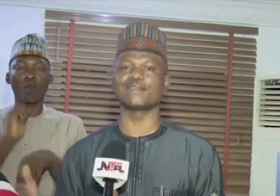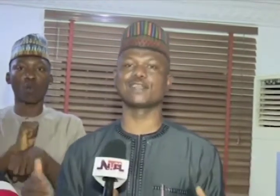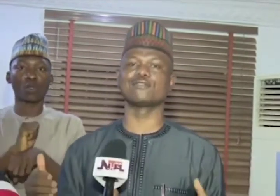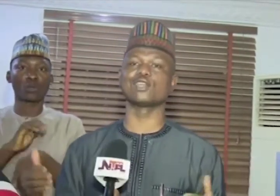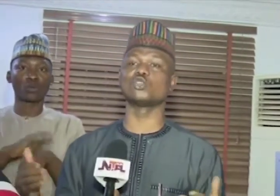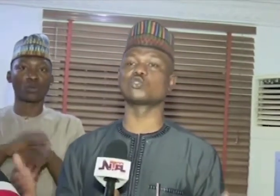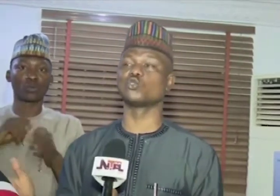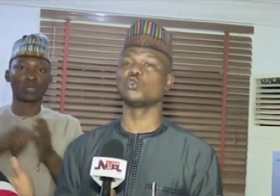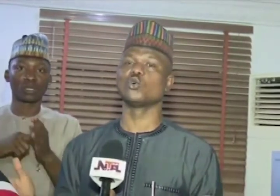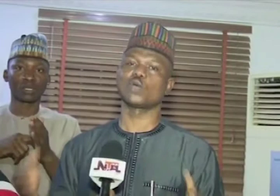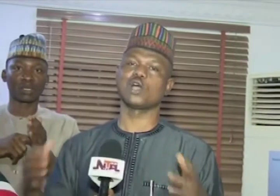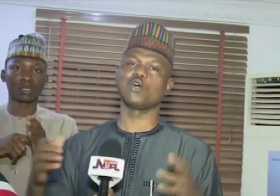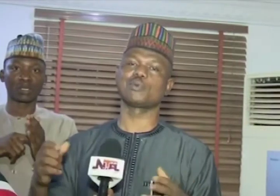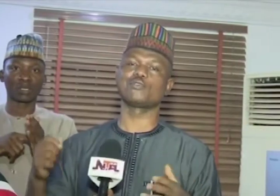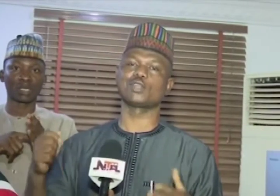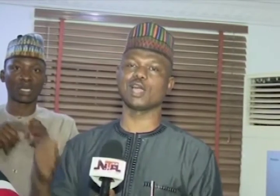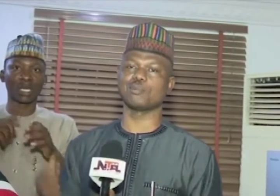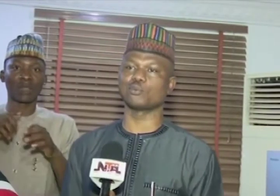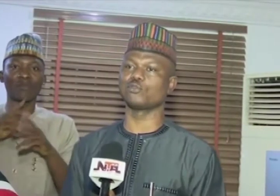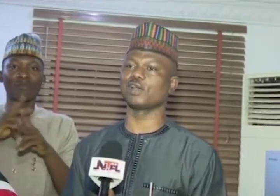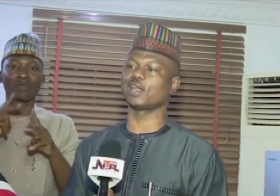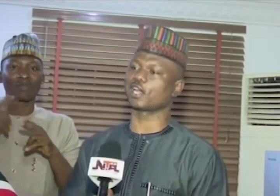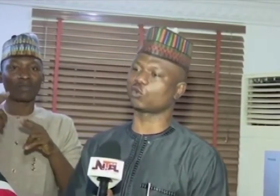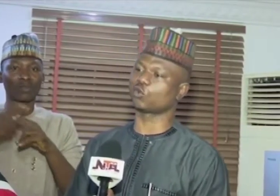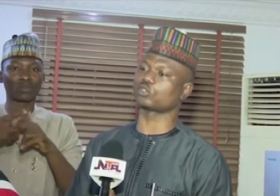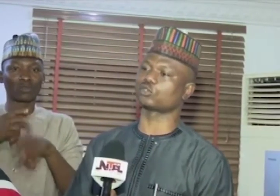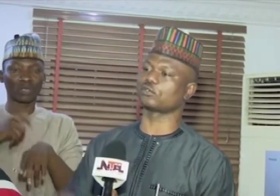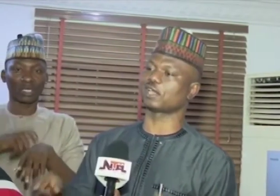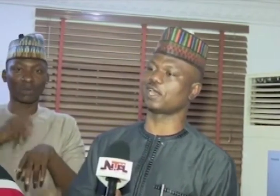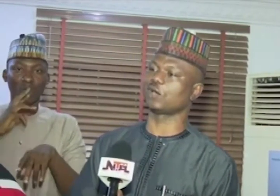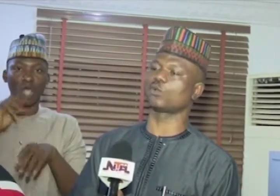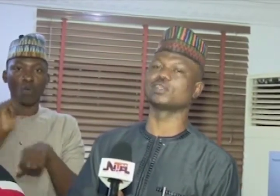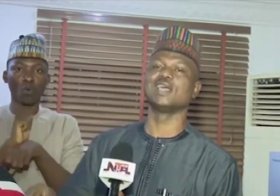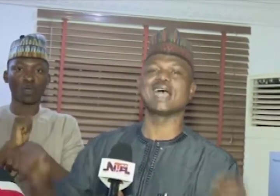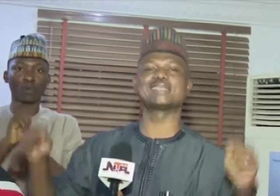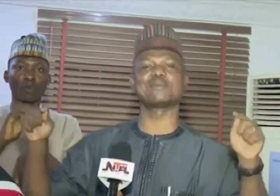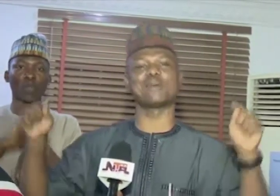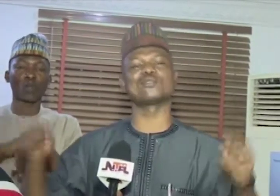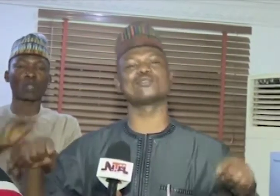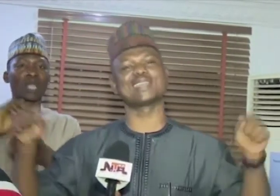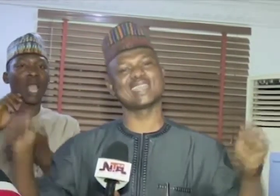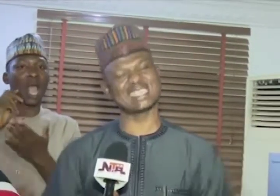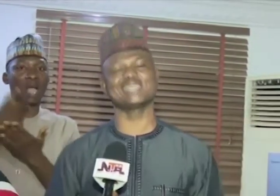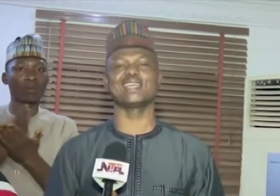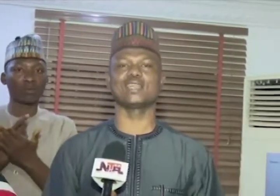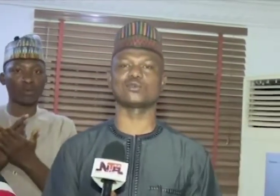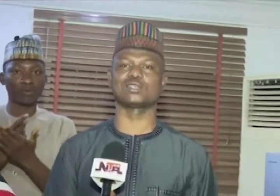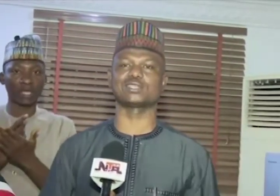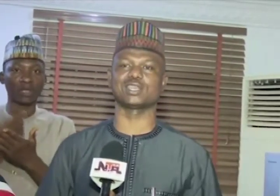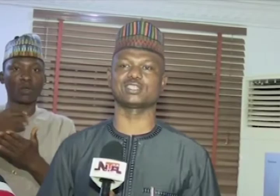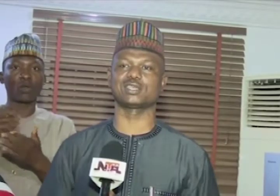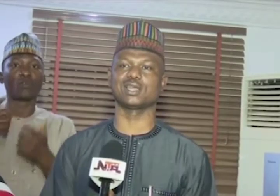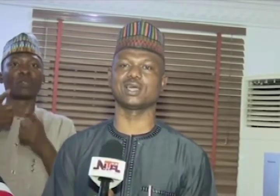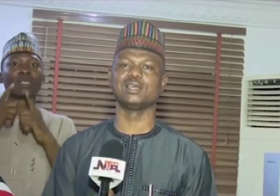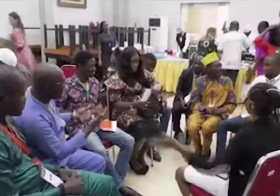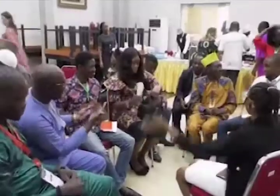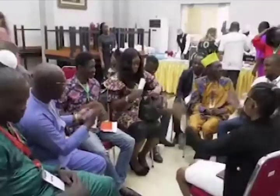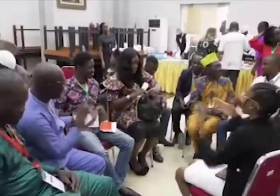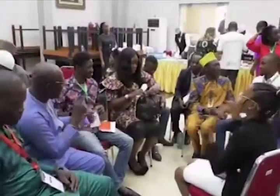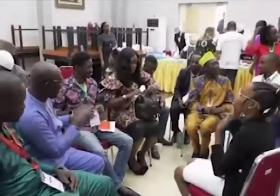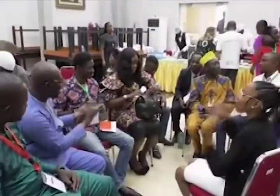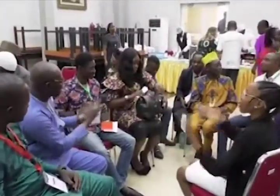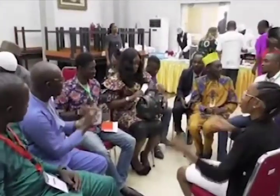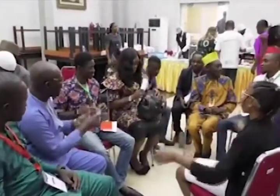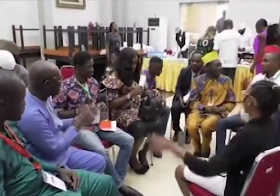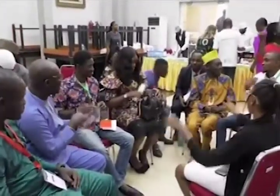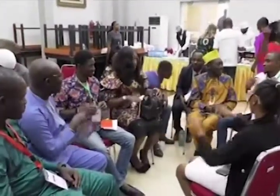and very, very soon we are hoping for the approval and recognition of sign language as a part of the national language in Nigeria. This